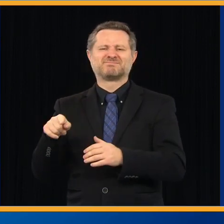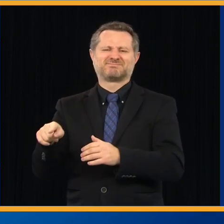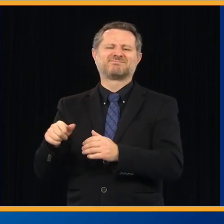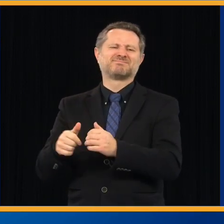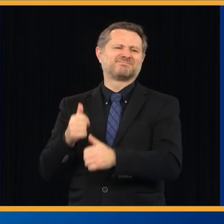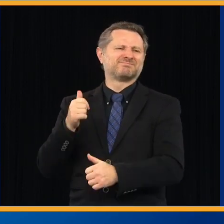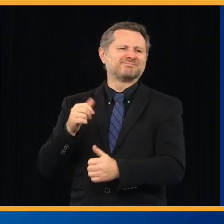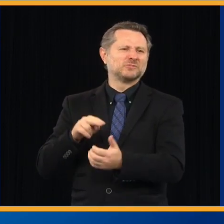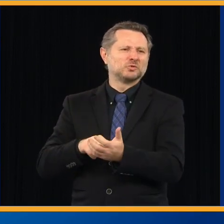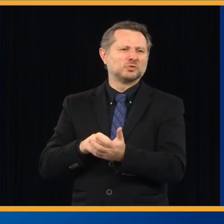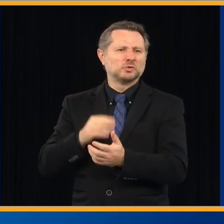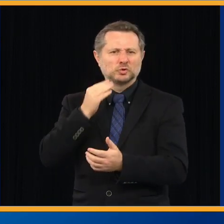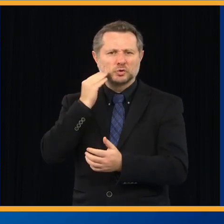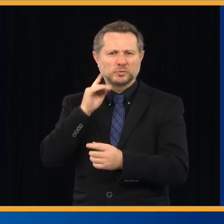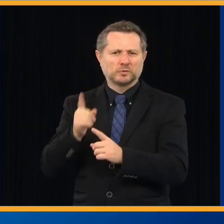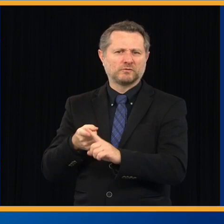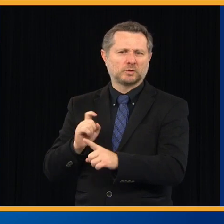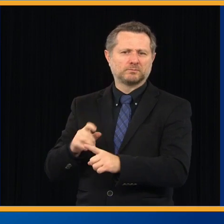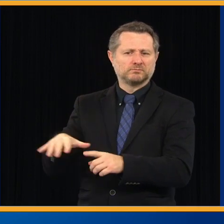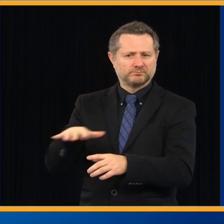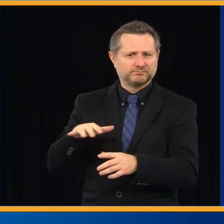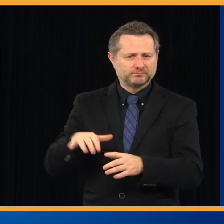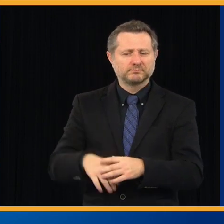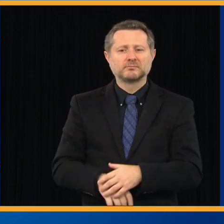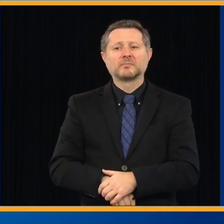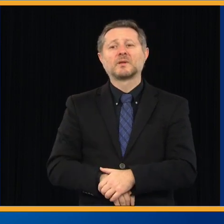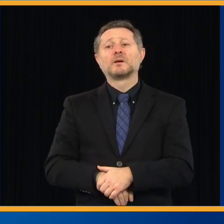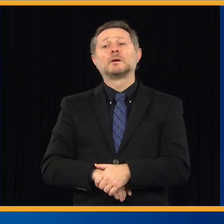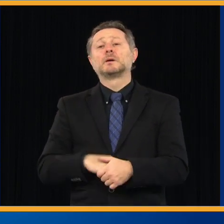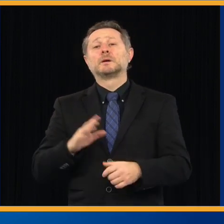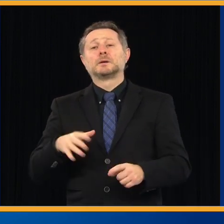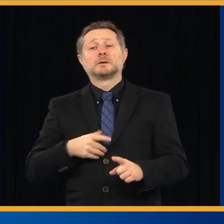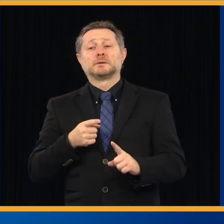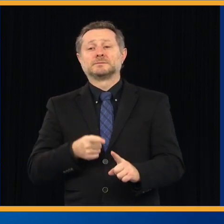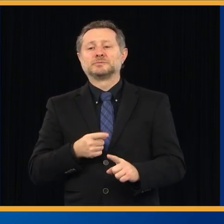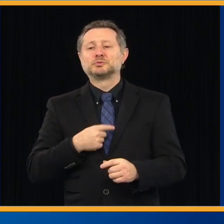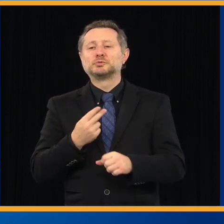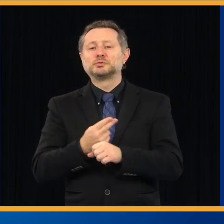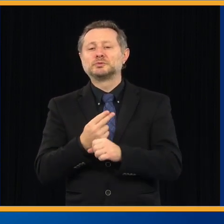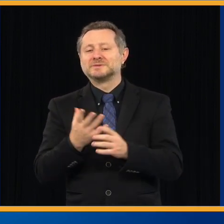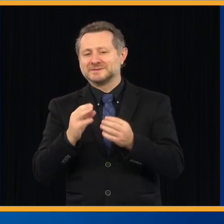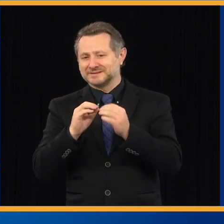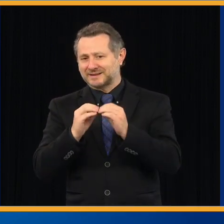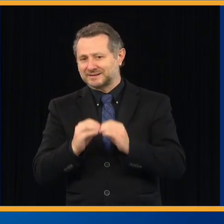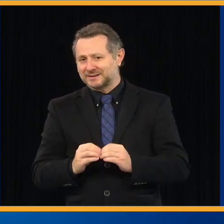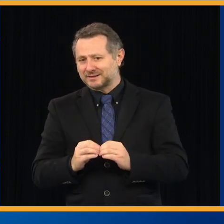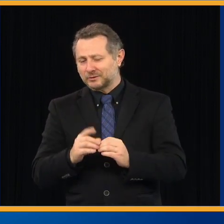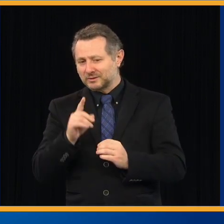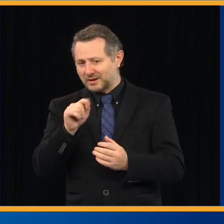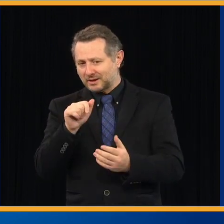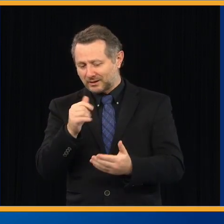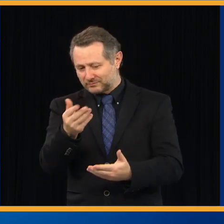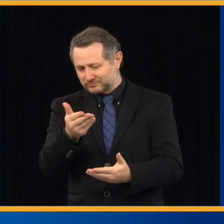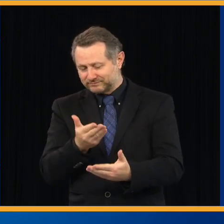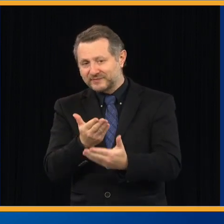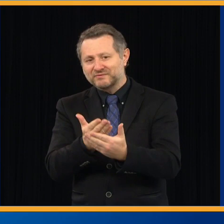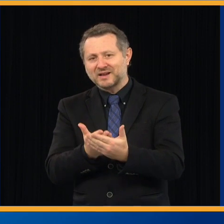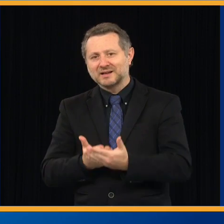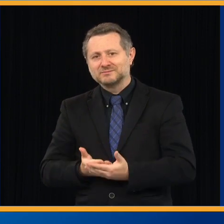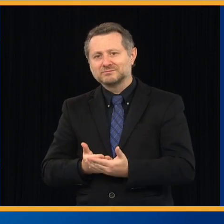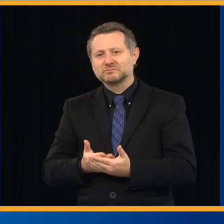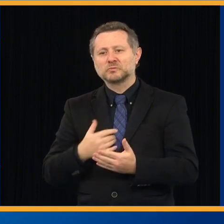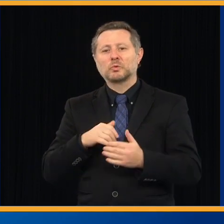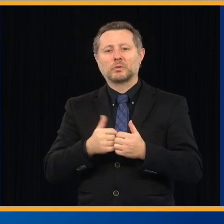population. But again, use the data, use information to determine actions, not